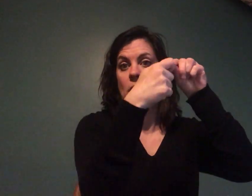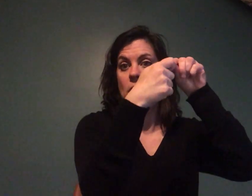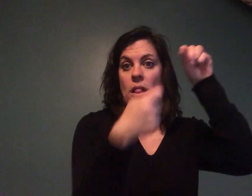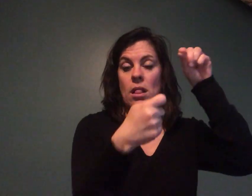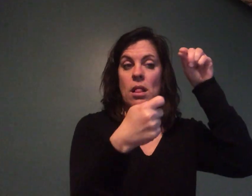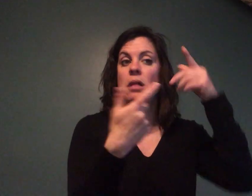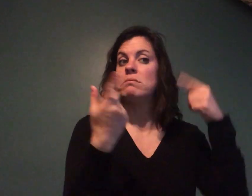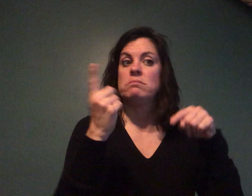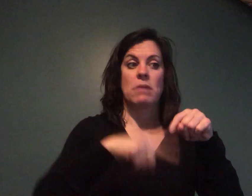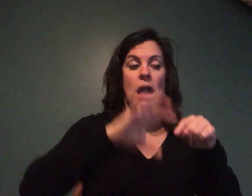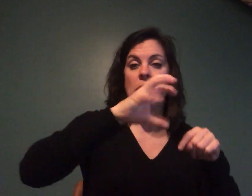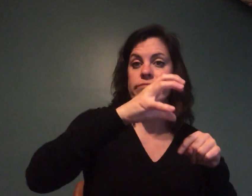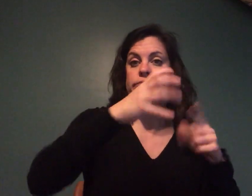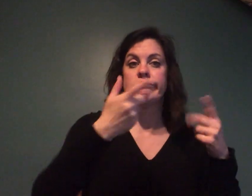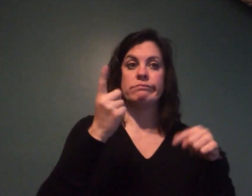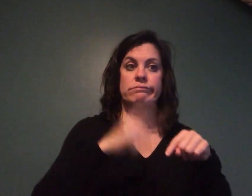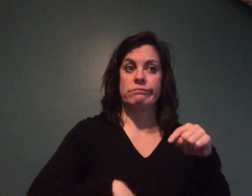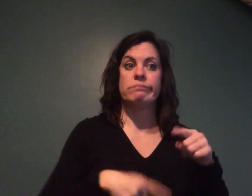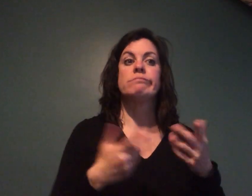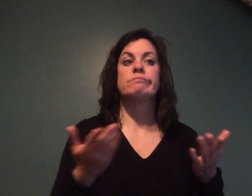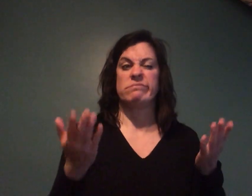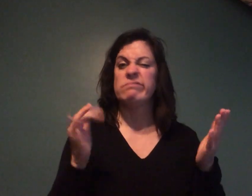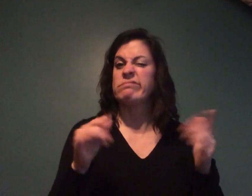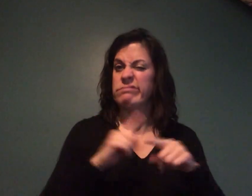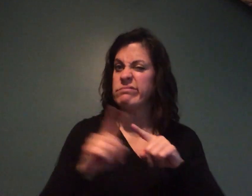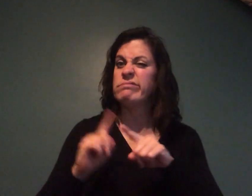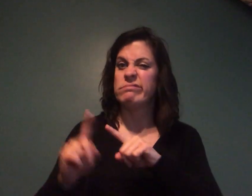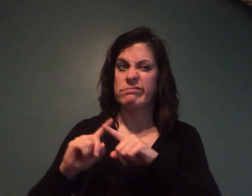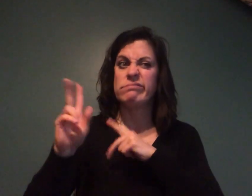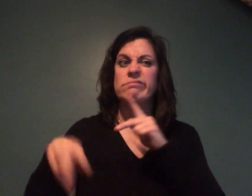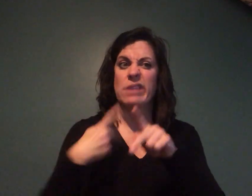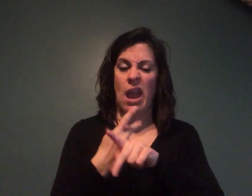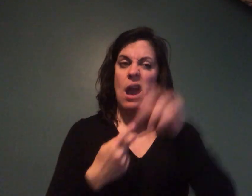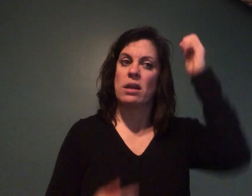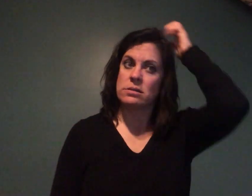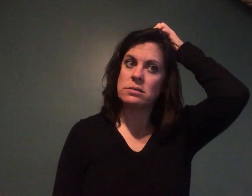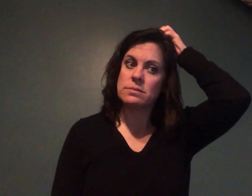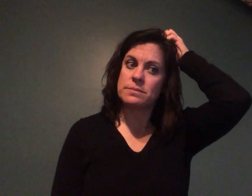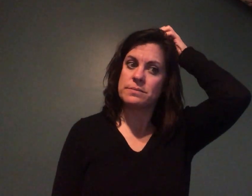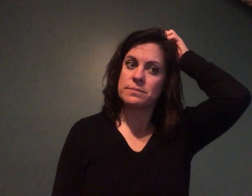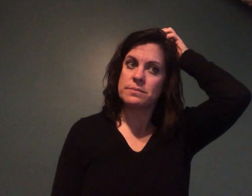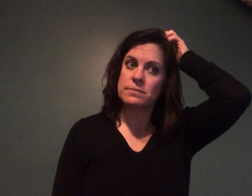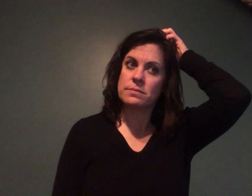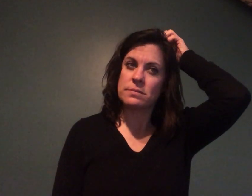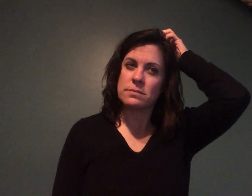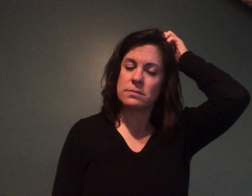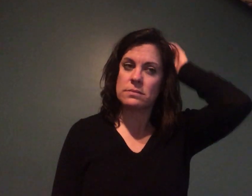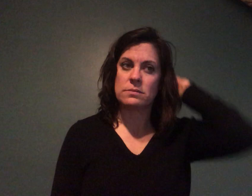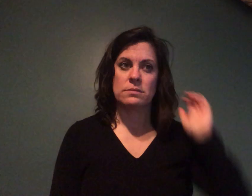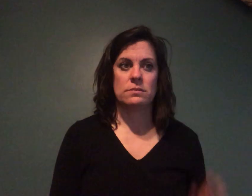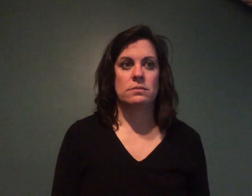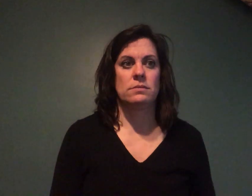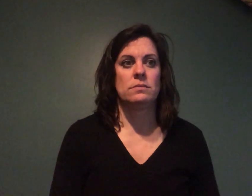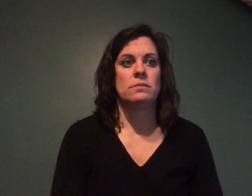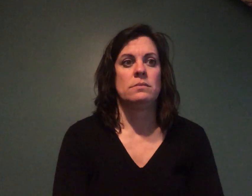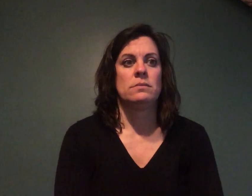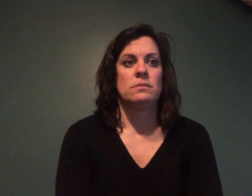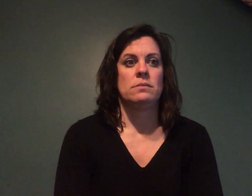it to. Okay? And if you're there when someone gets electrical shock, you can save a life by taking immediate